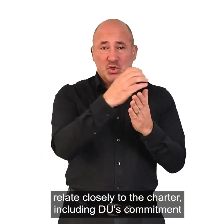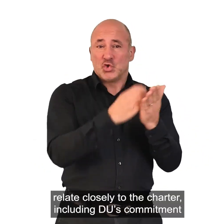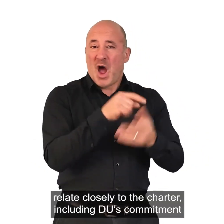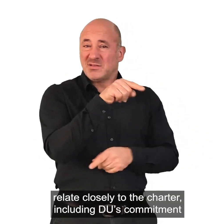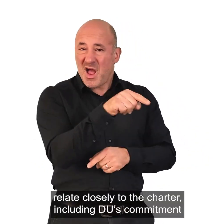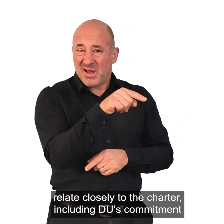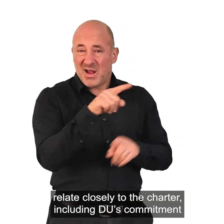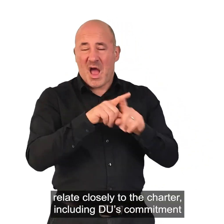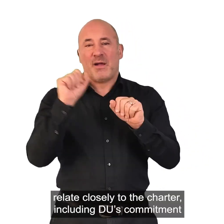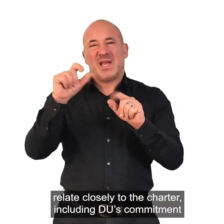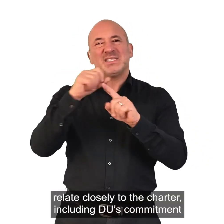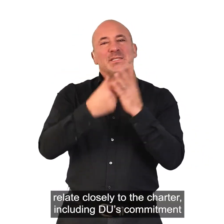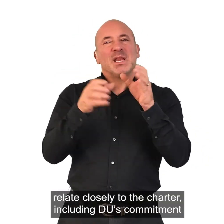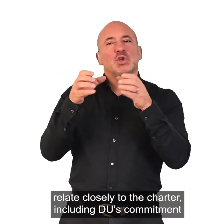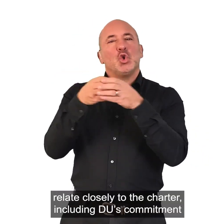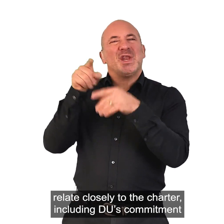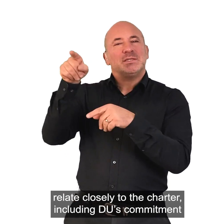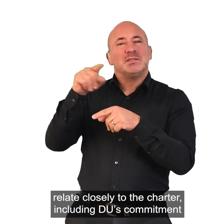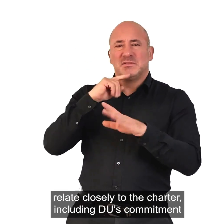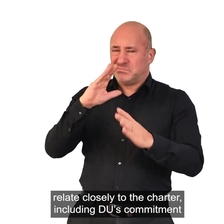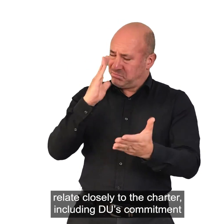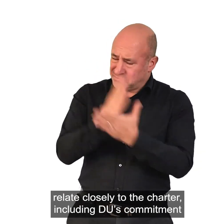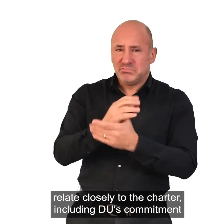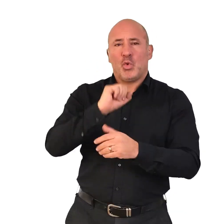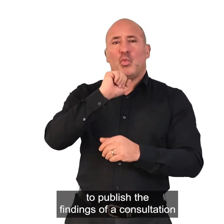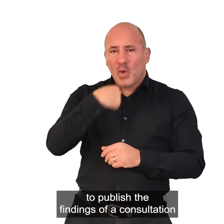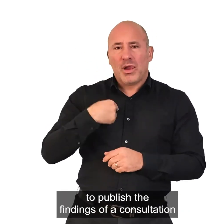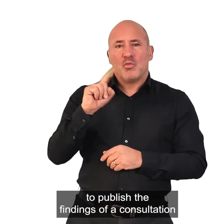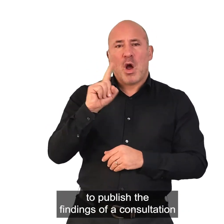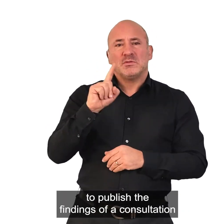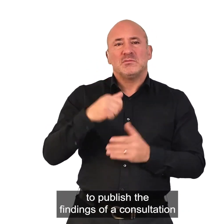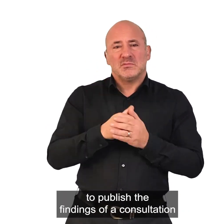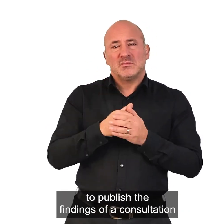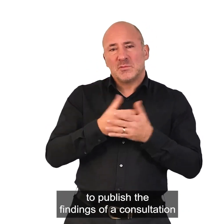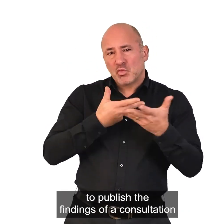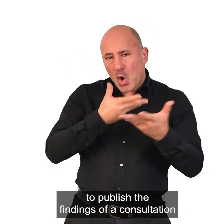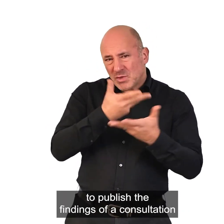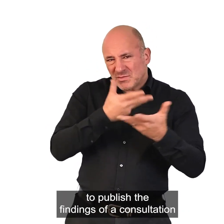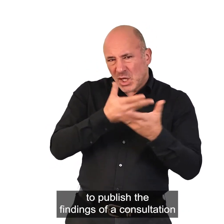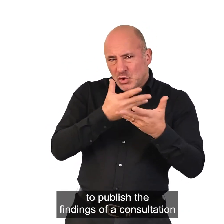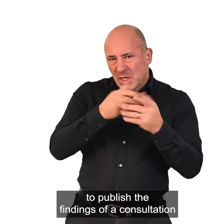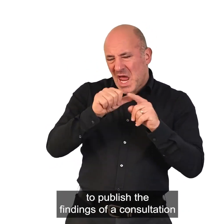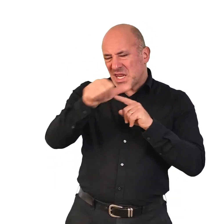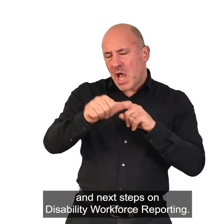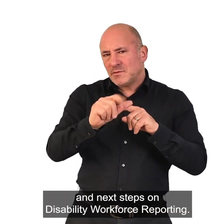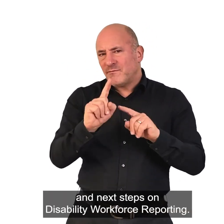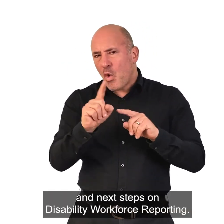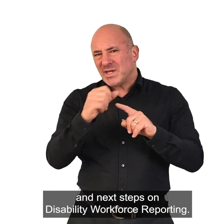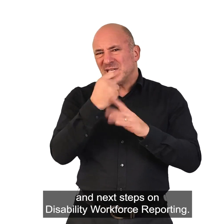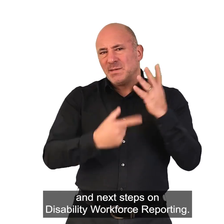relate closely to the Charter, including the EU's commitment to publish the findings of a consultation and next steps